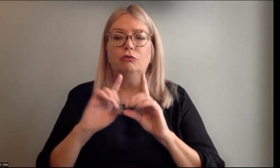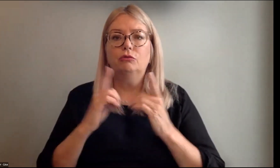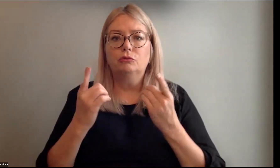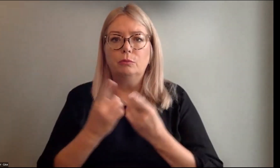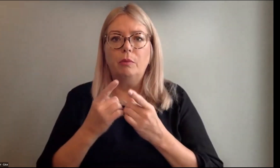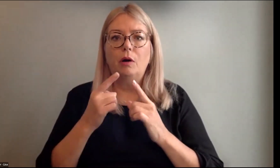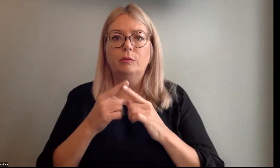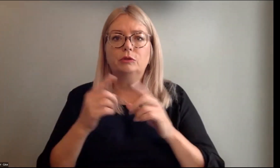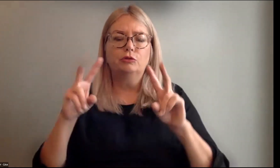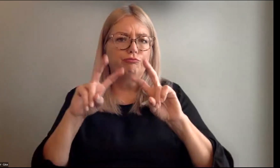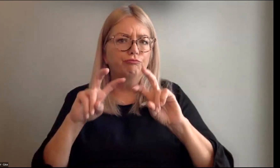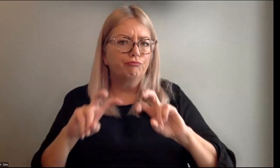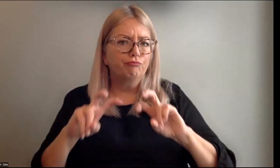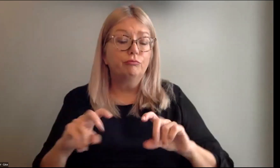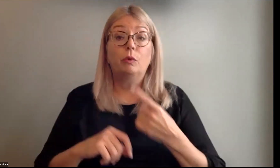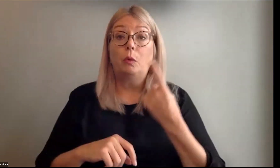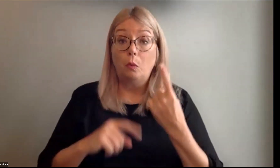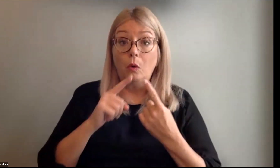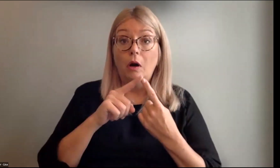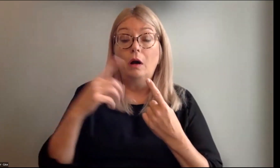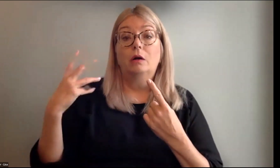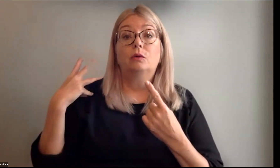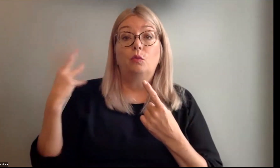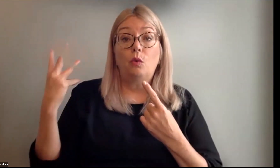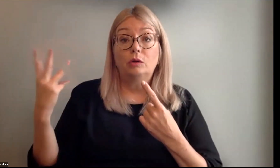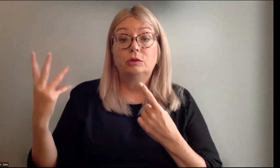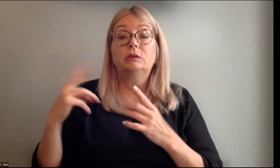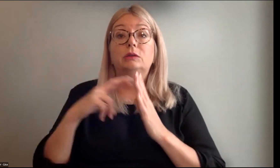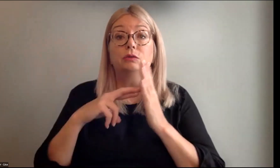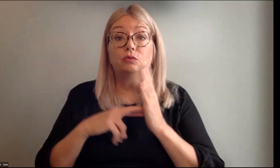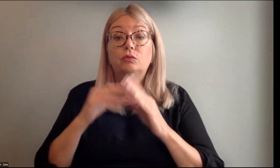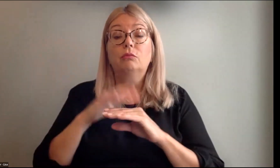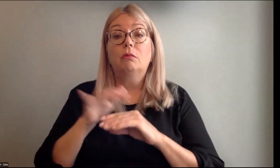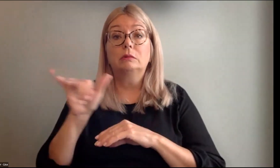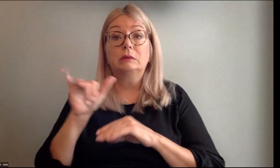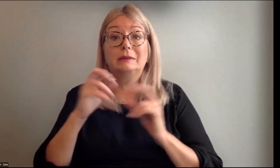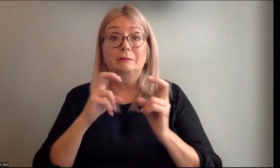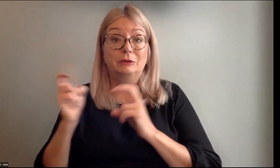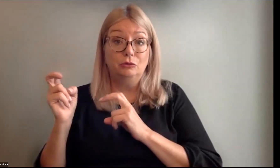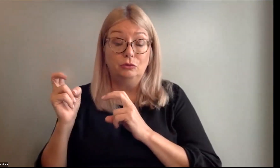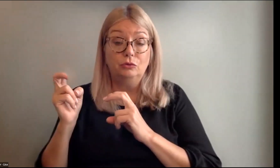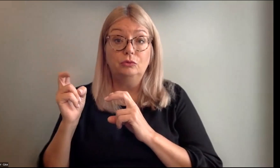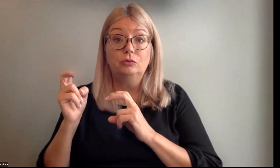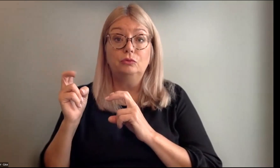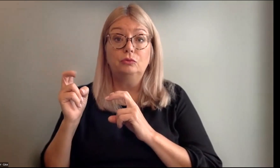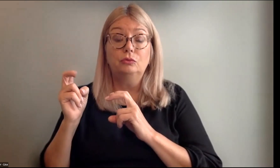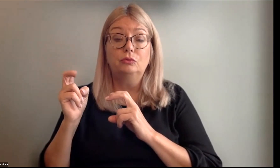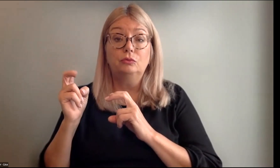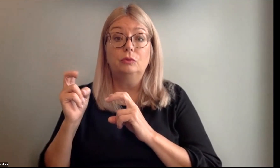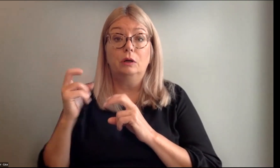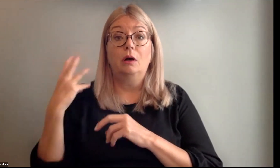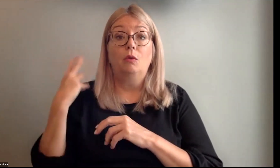to look into, one of which is Washington's rule on this same issue. I think in particular, they